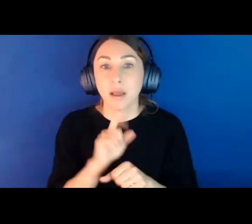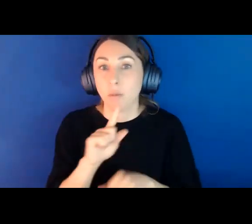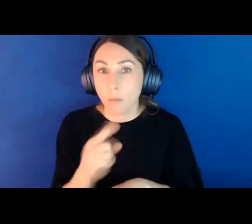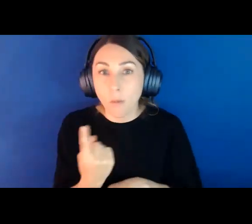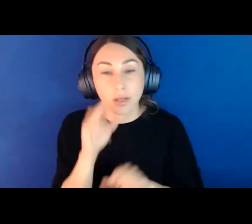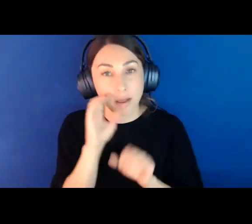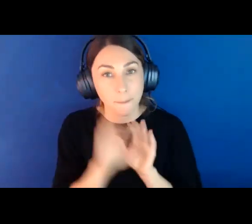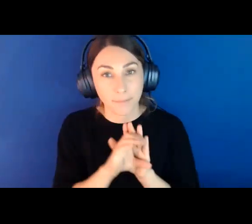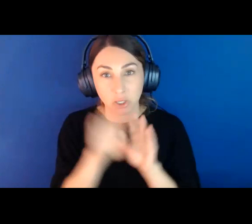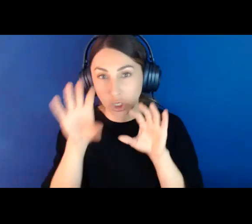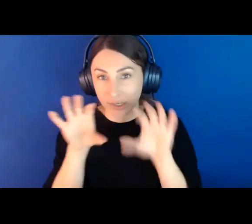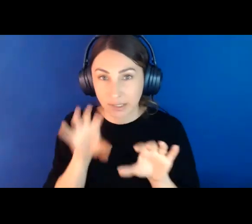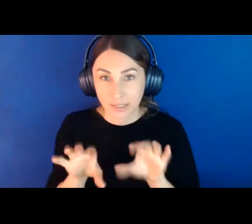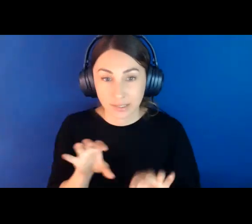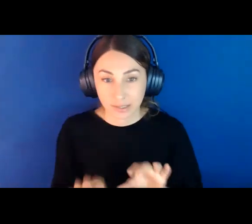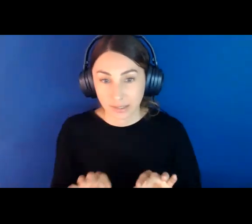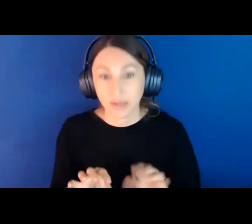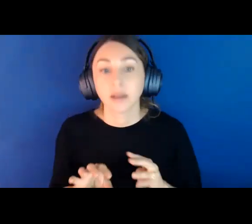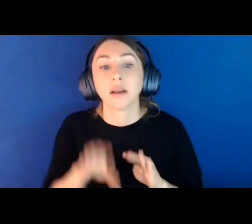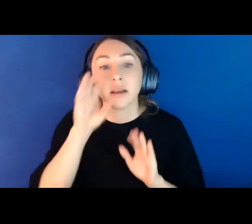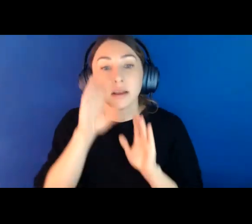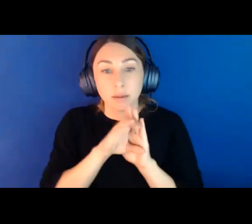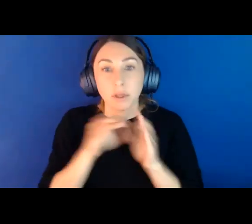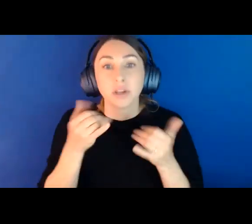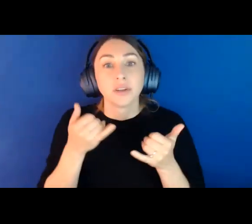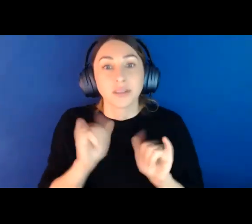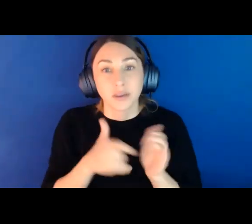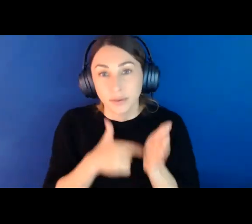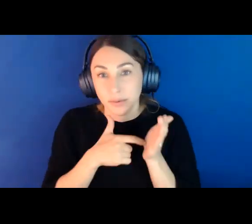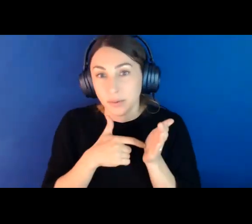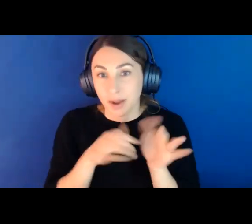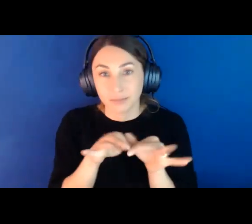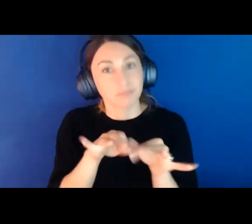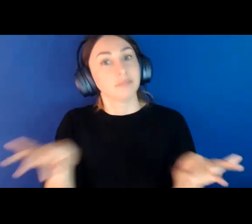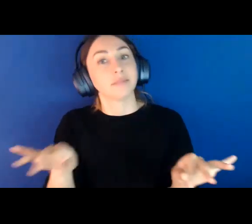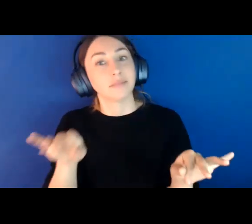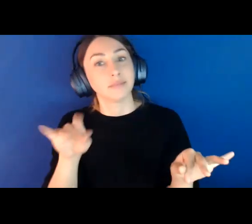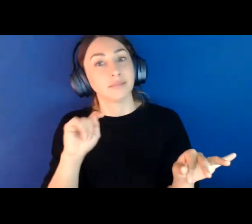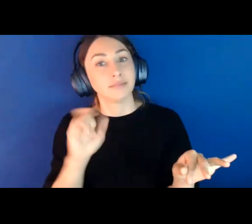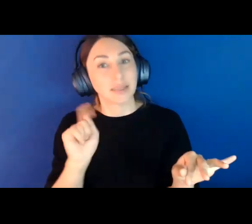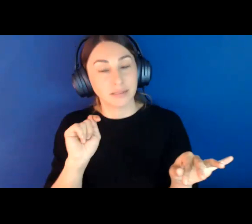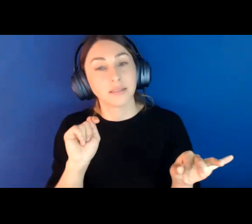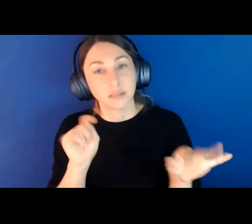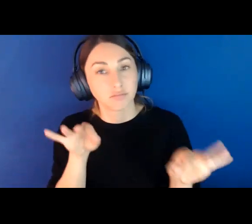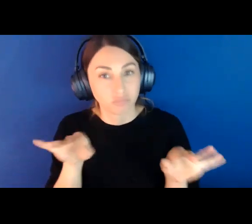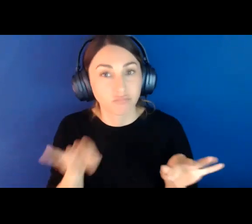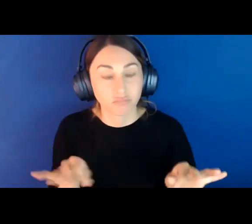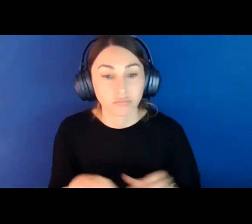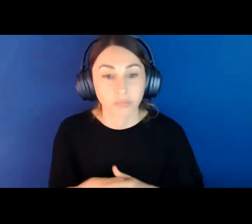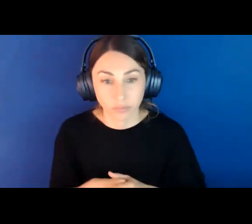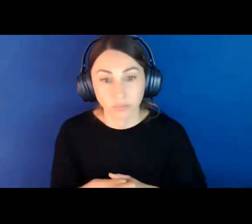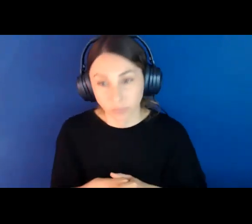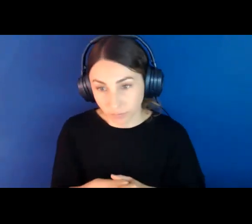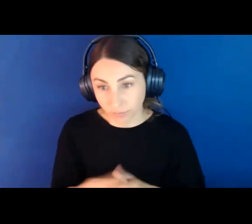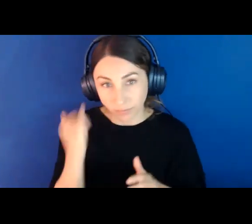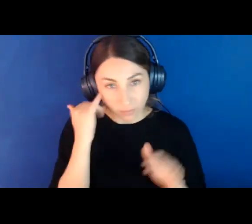of images, but an image still requires alternative text. And without